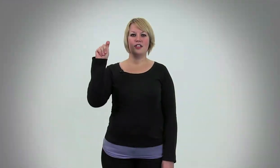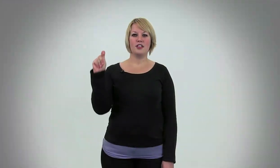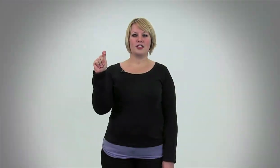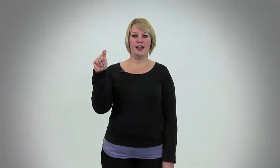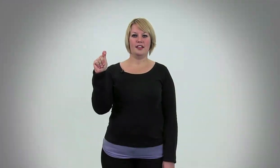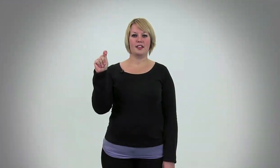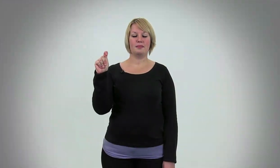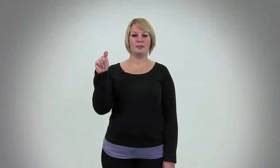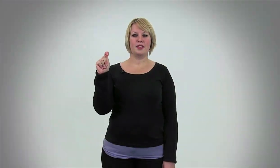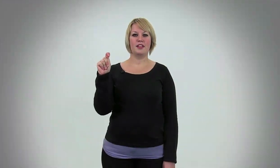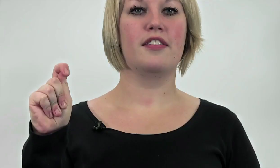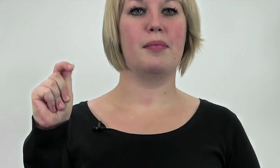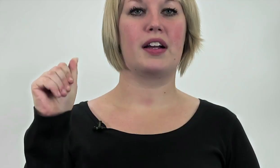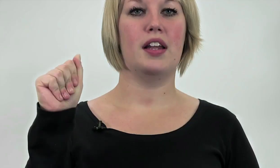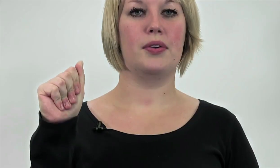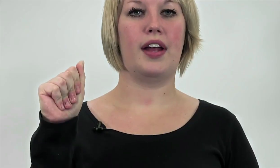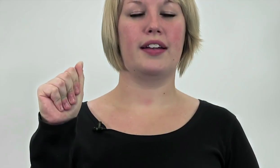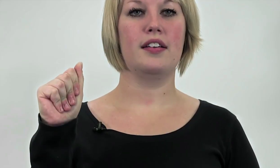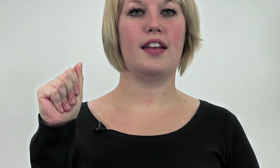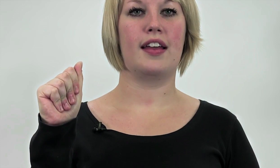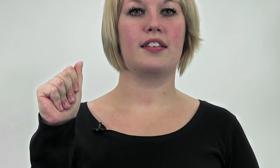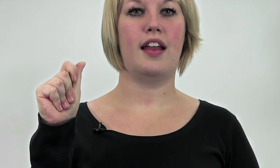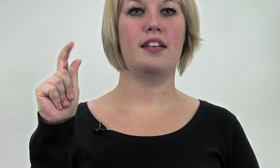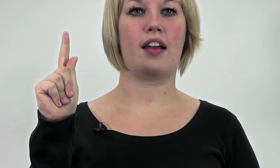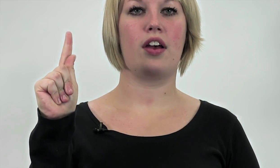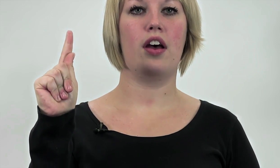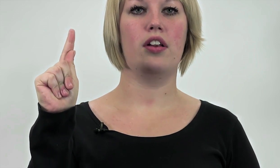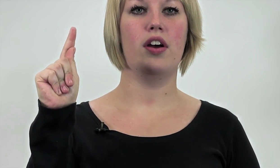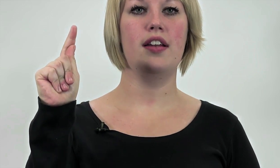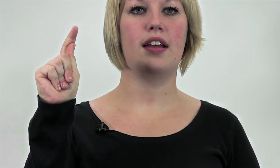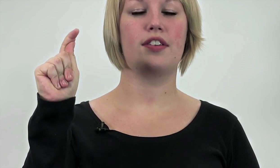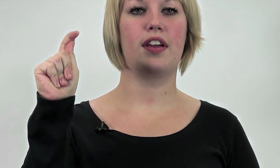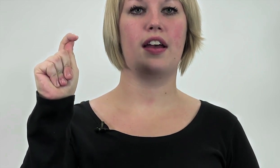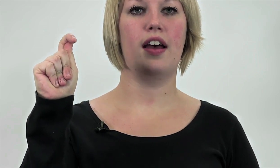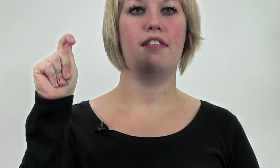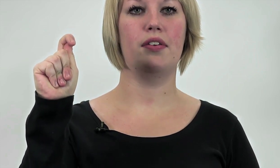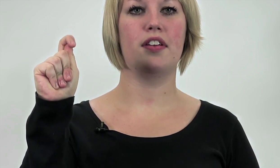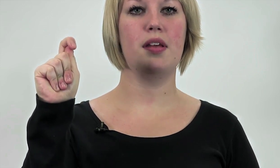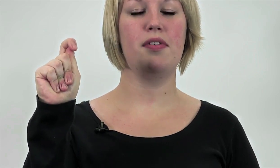Tucked hand. From a closed hand, extend and curl your index finger around the tip